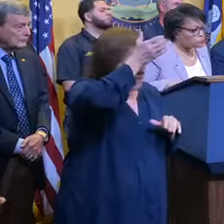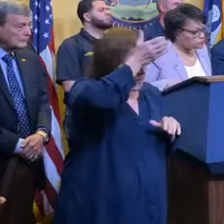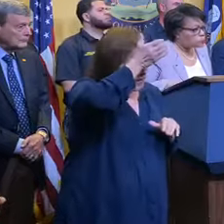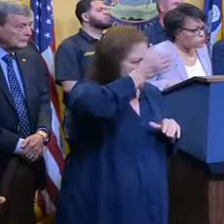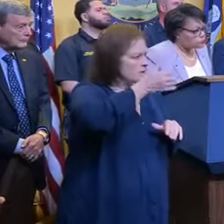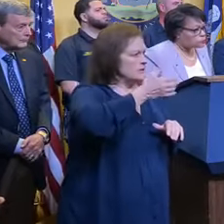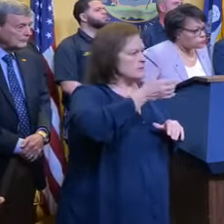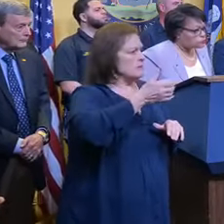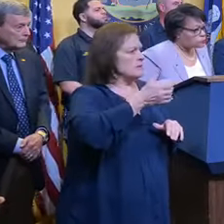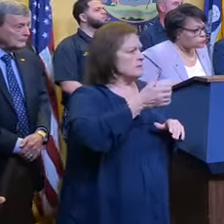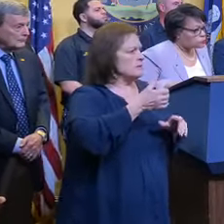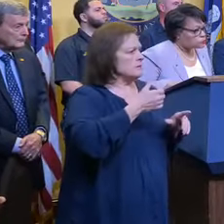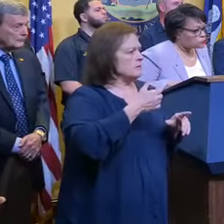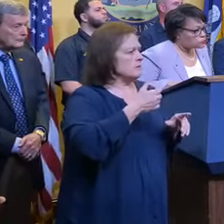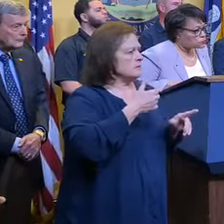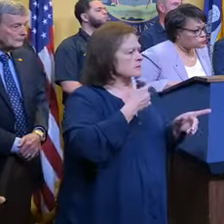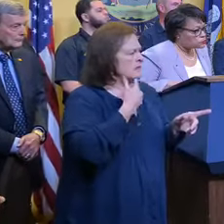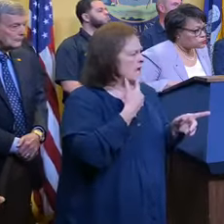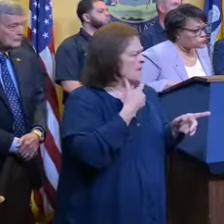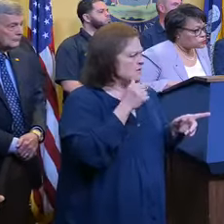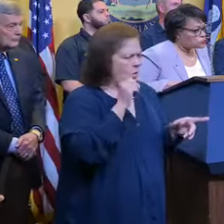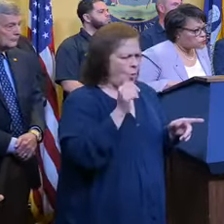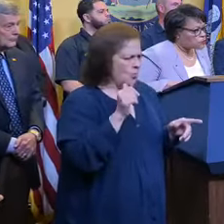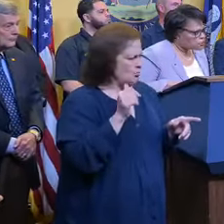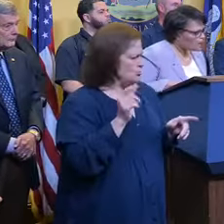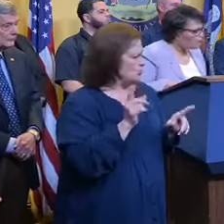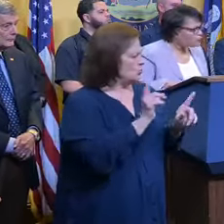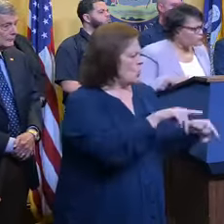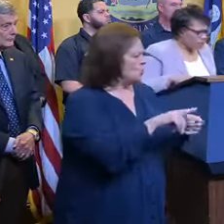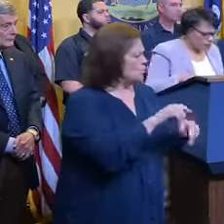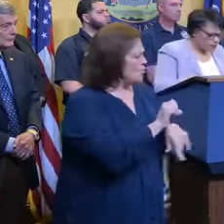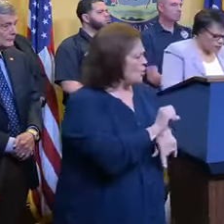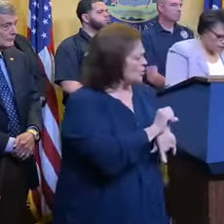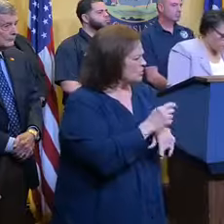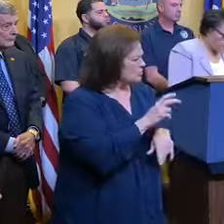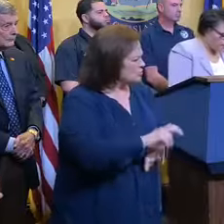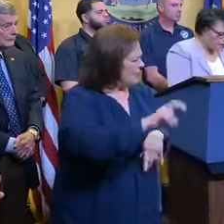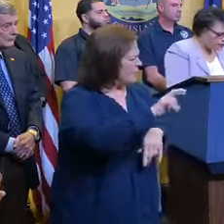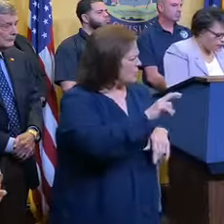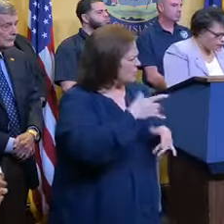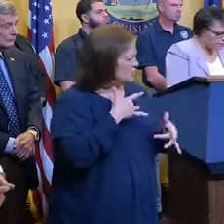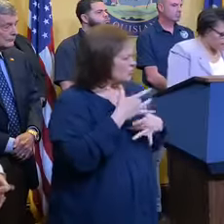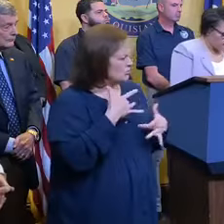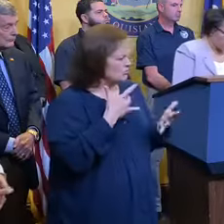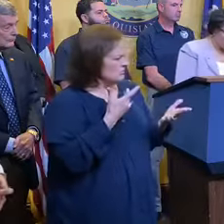work because of travel concerns. Can you explain to us what's going on? Travel concerns?